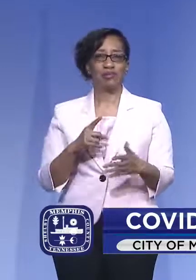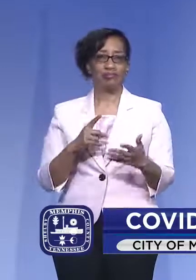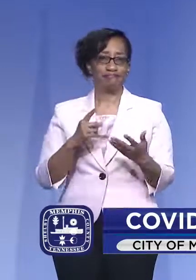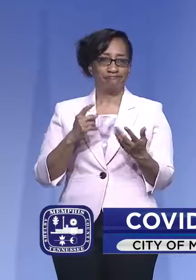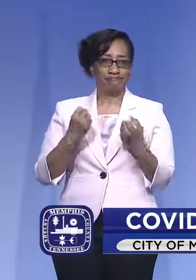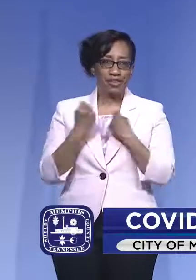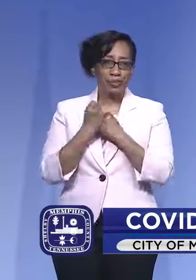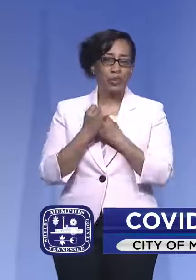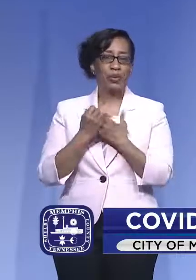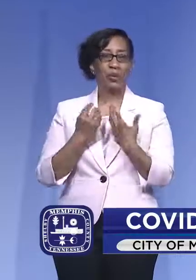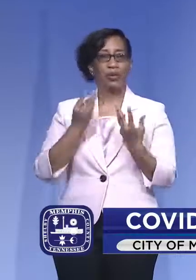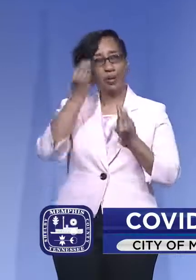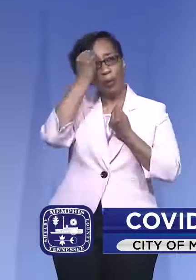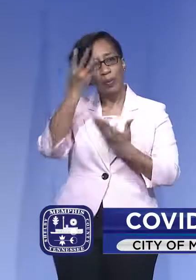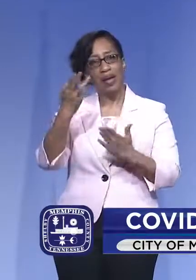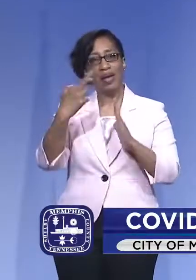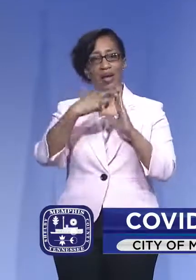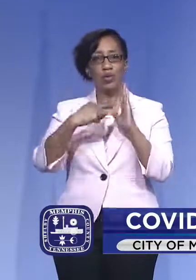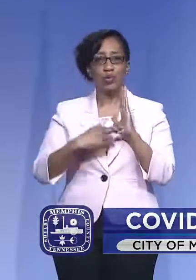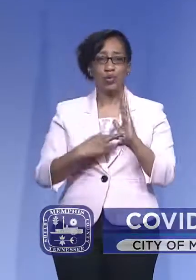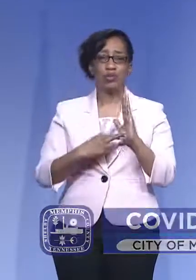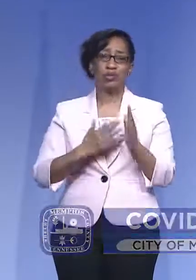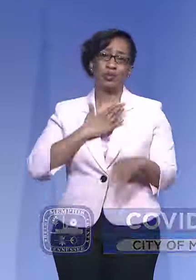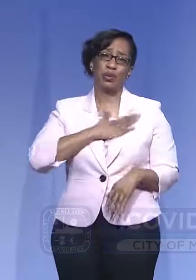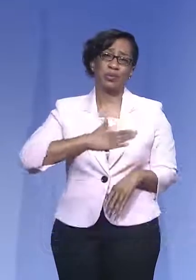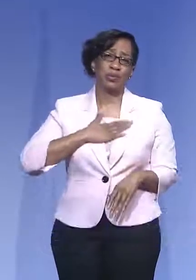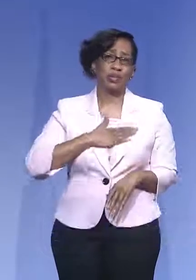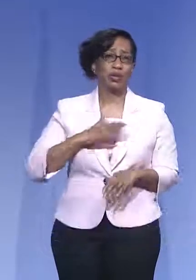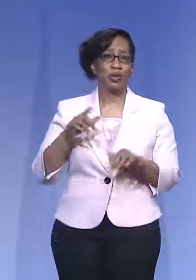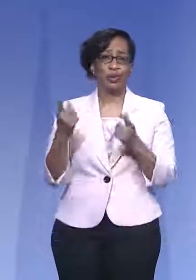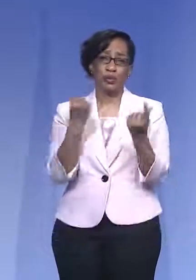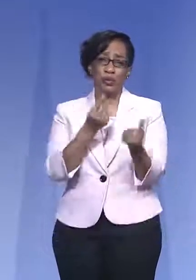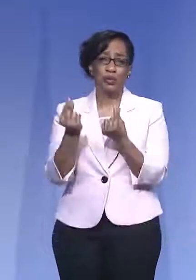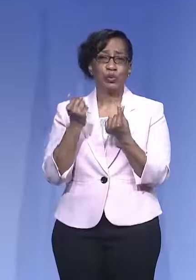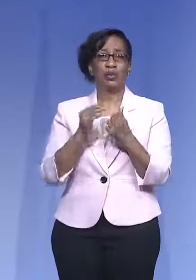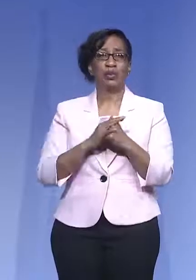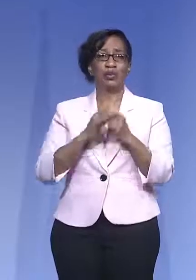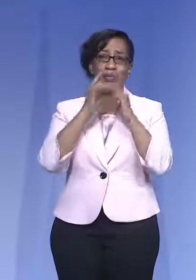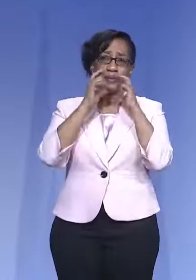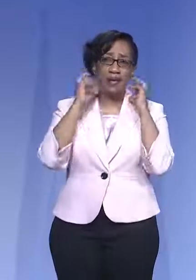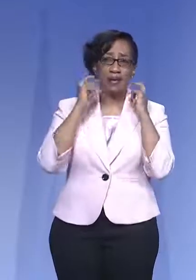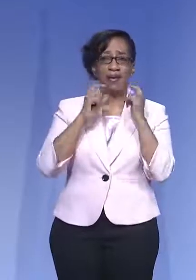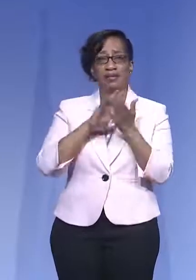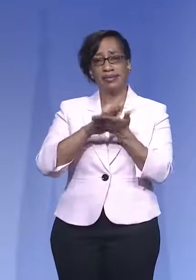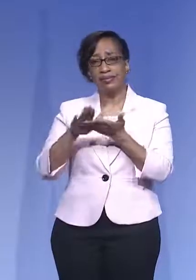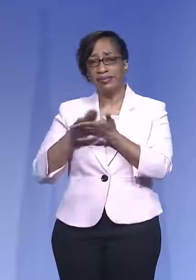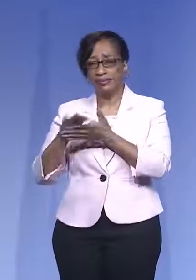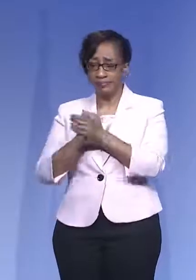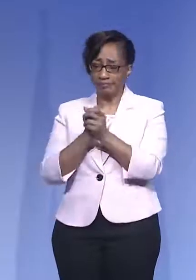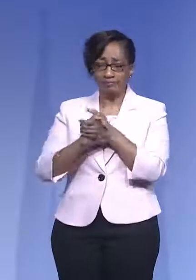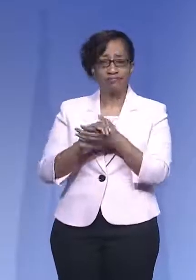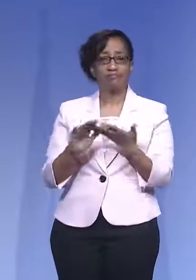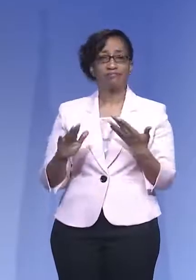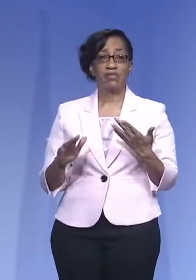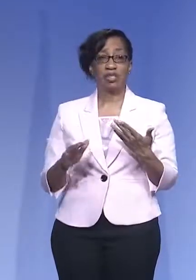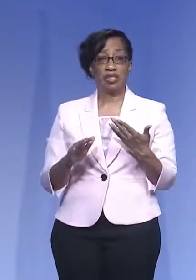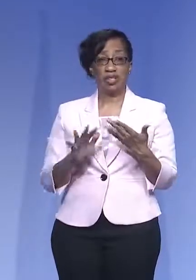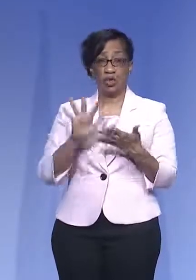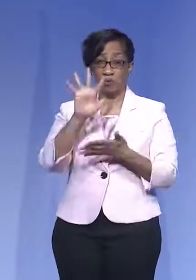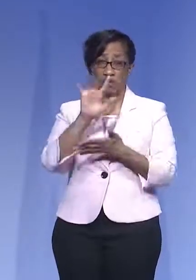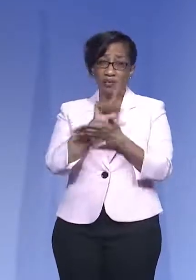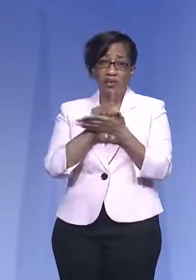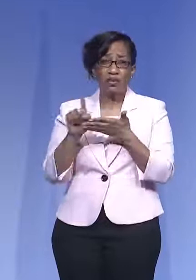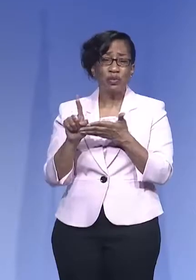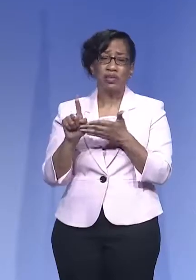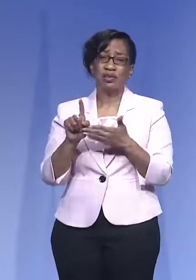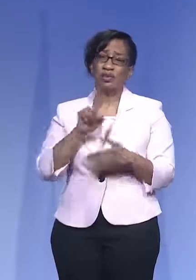we understand the sacrifices both individually and collectively that we've made. So let's continue the next 5 weeks, really push